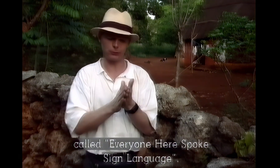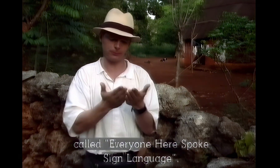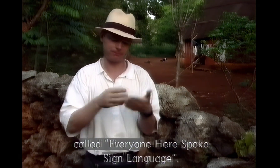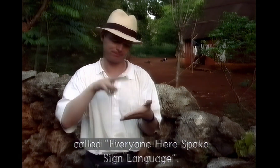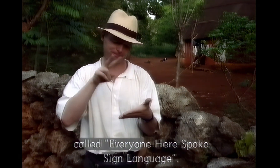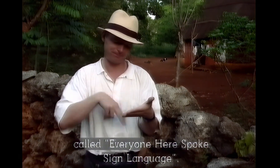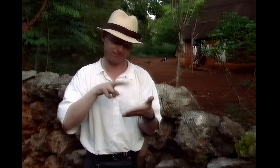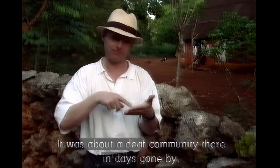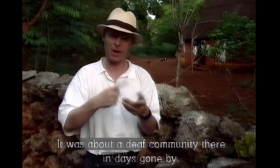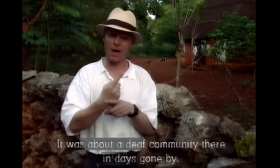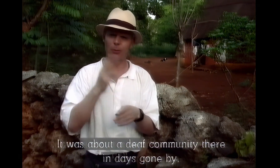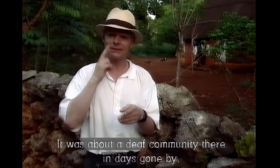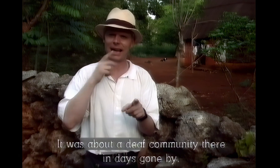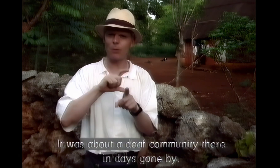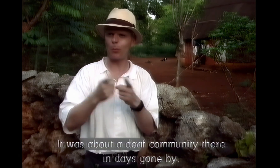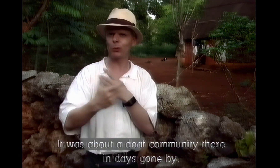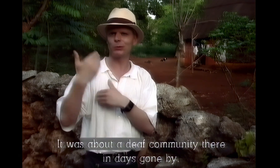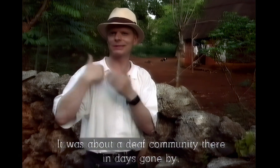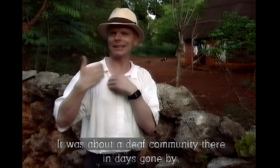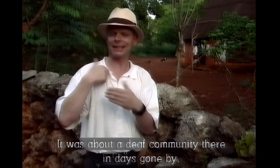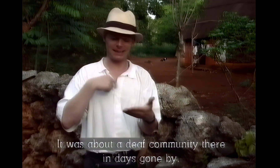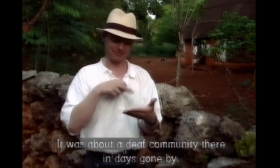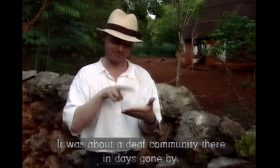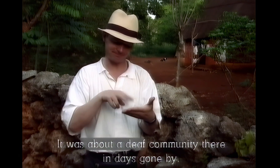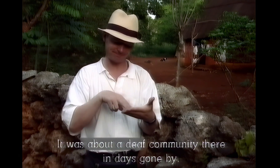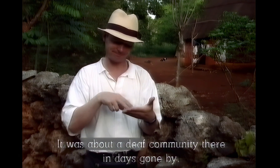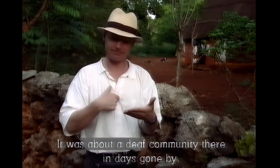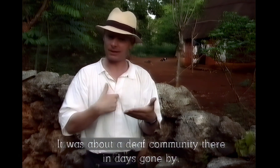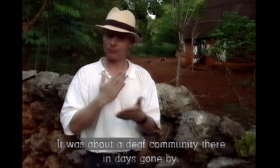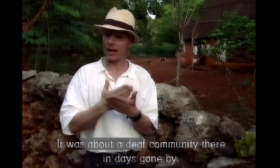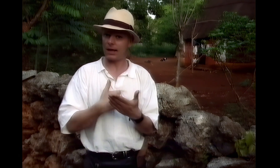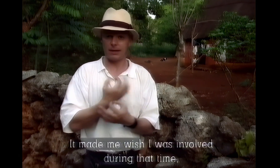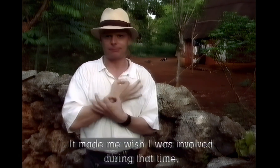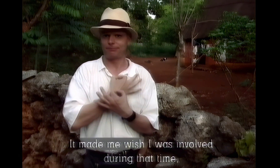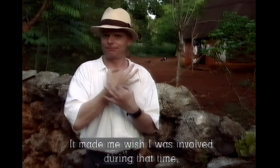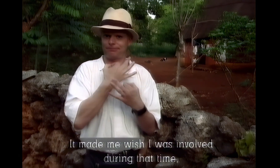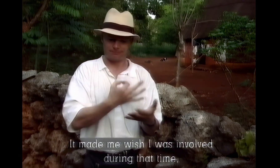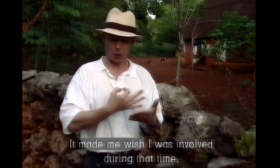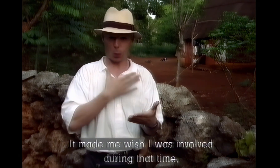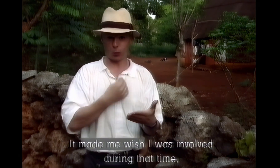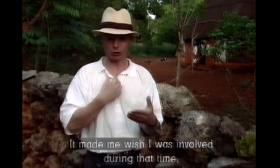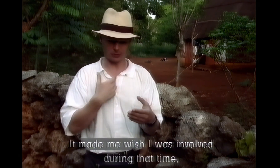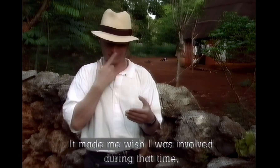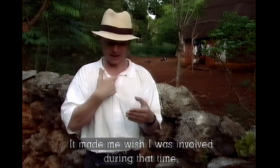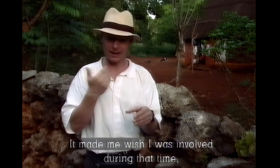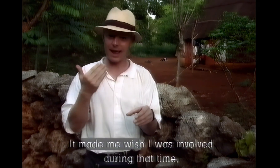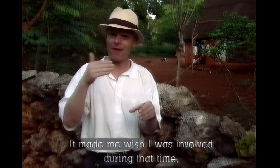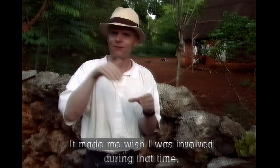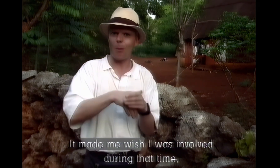there in days gone by. I found it totally enthralling. It made me wish I was involved during that time, what with deaf and hearing people